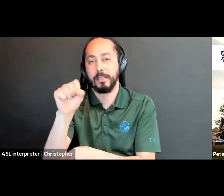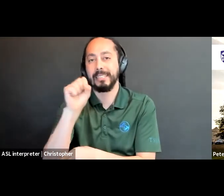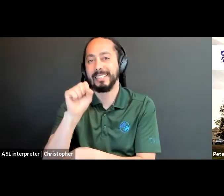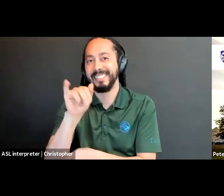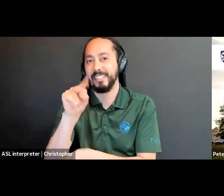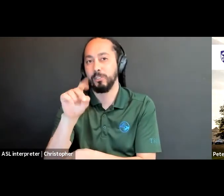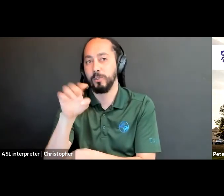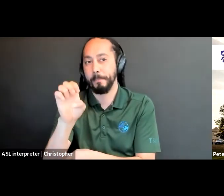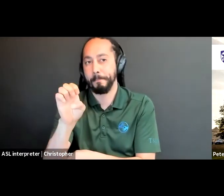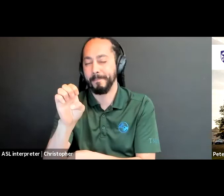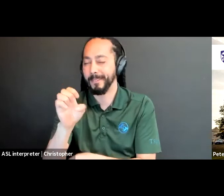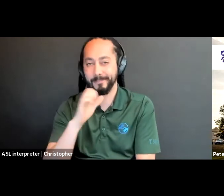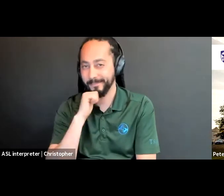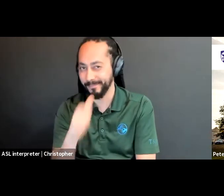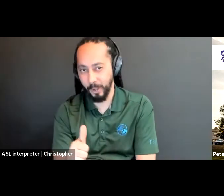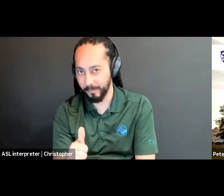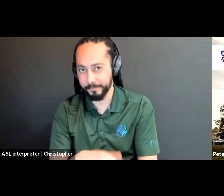syndrome. There's no